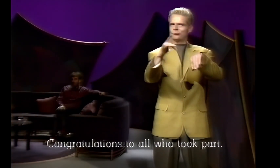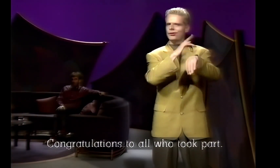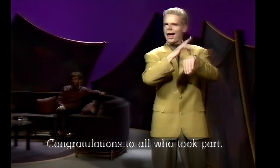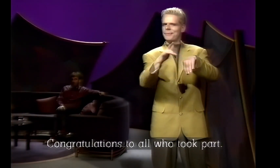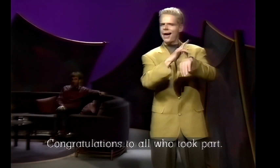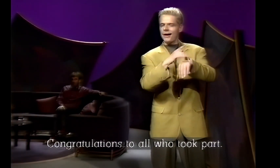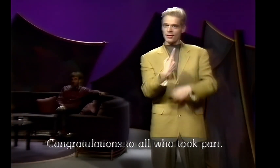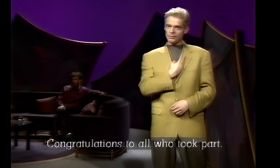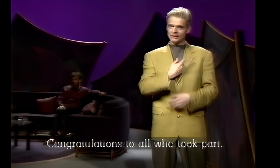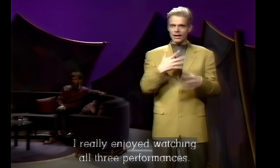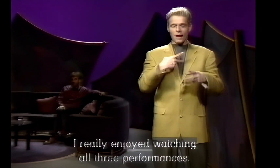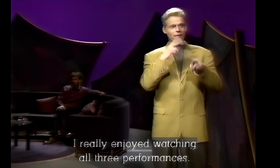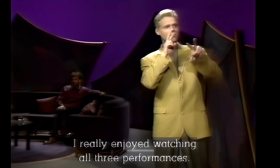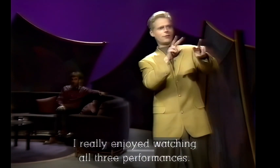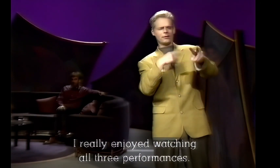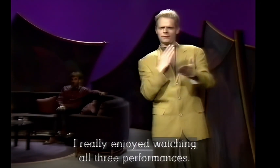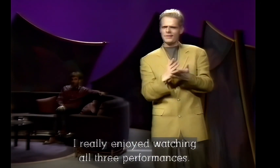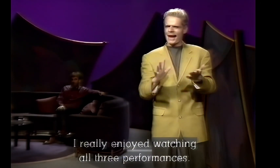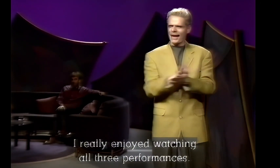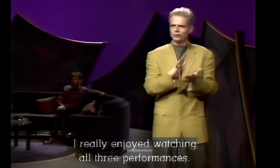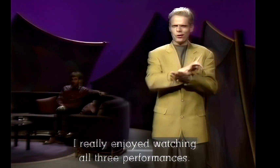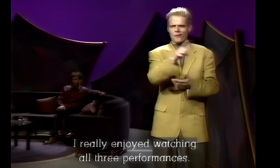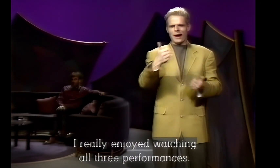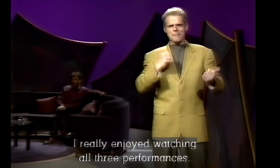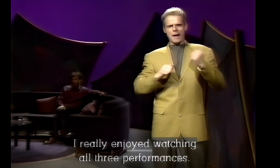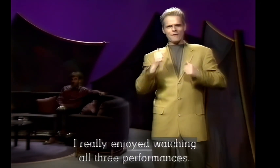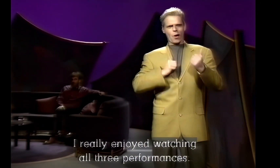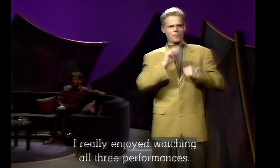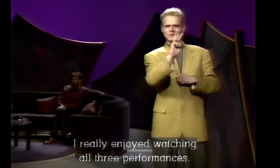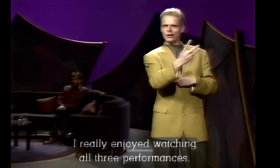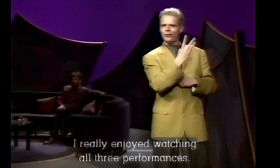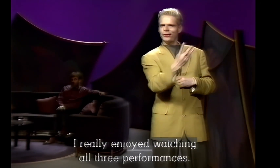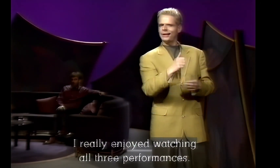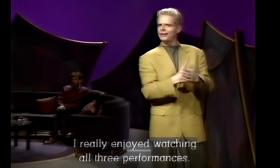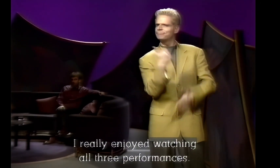Congratulations to all who took part. I really enjoyed watching all 3 performances.